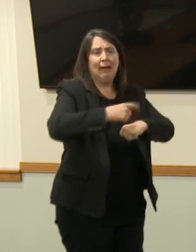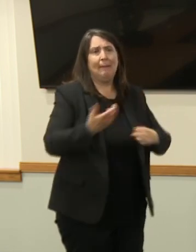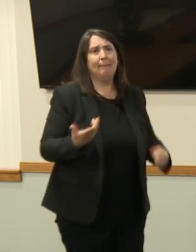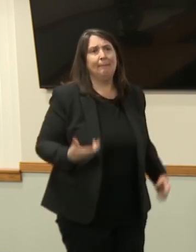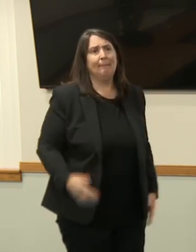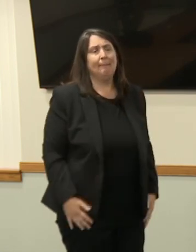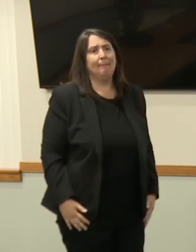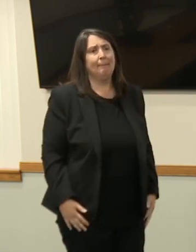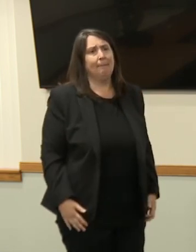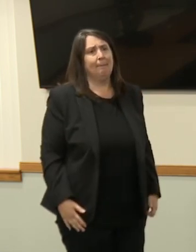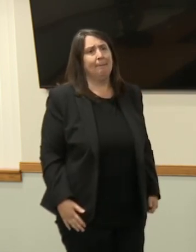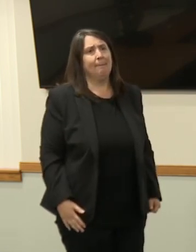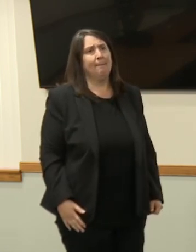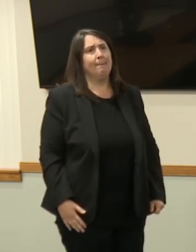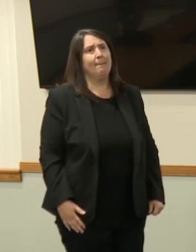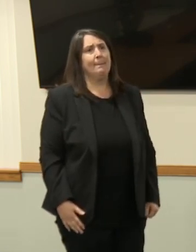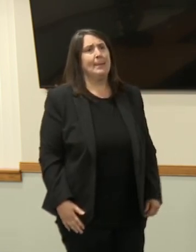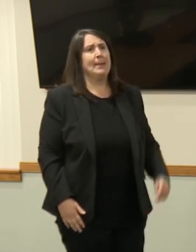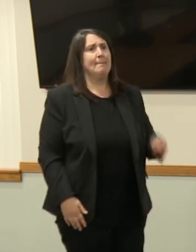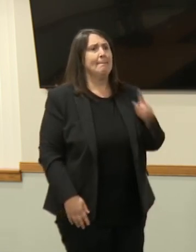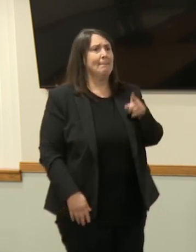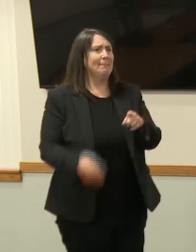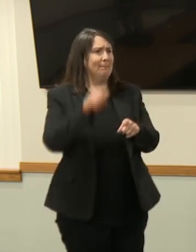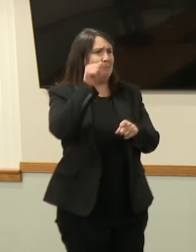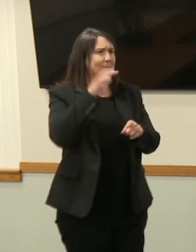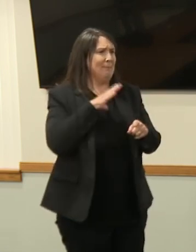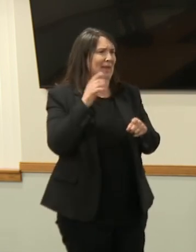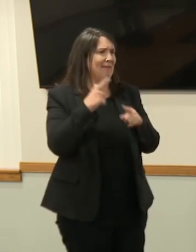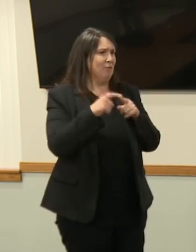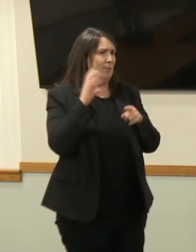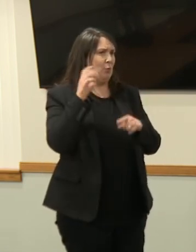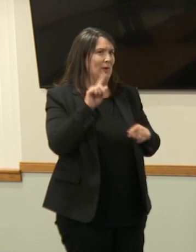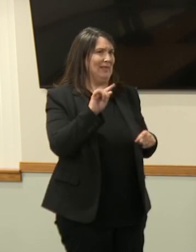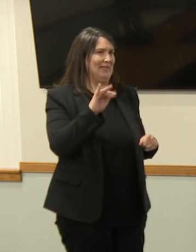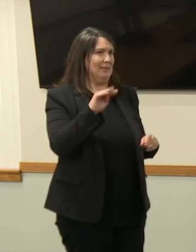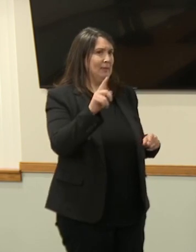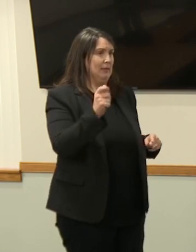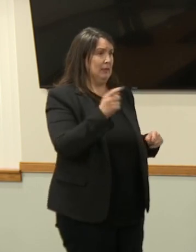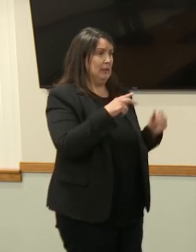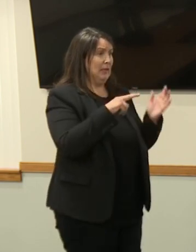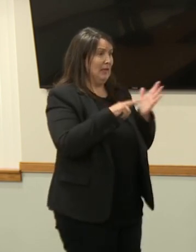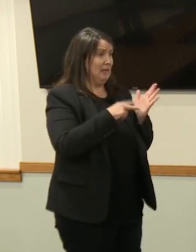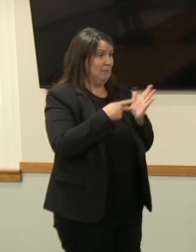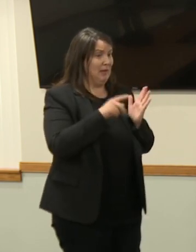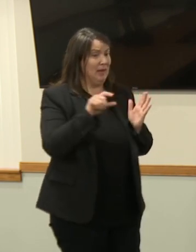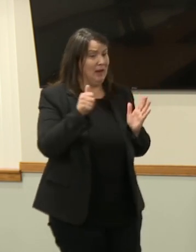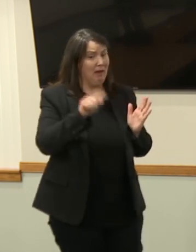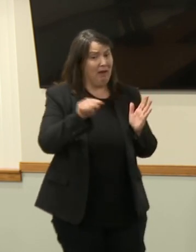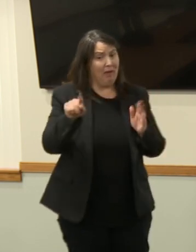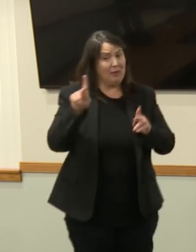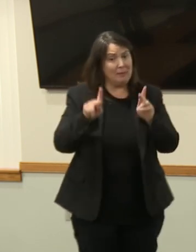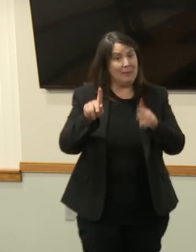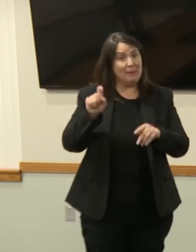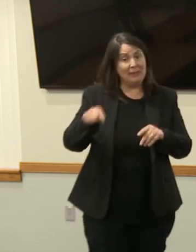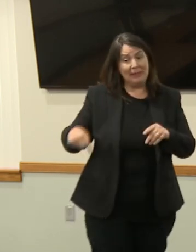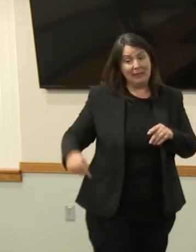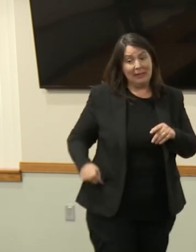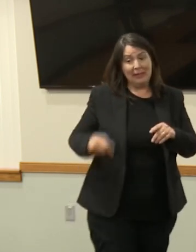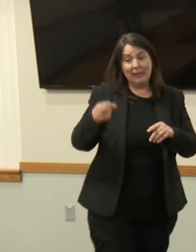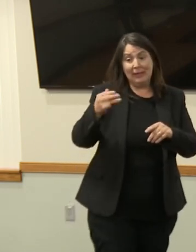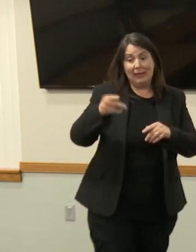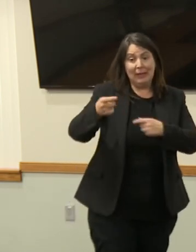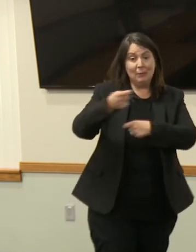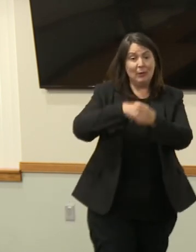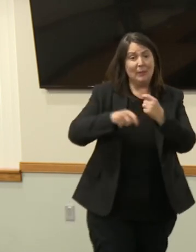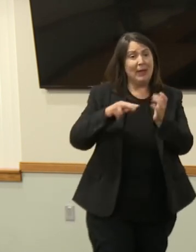to backtrack there, are we going to start seeing those elective procedures like hip replacements and other things that aren't necessarily like